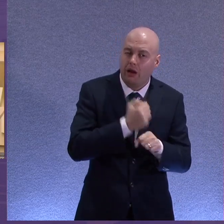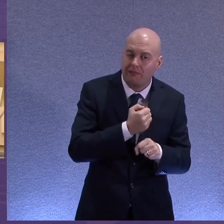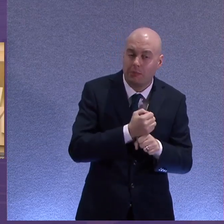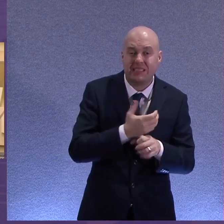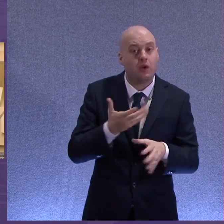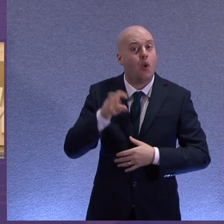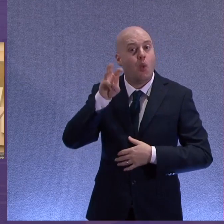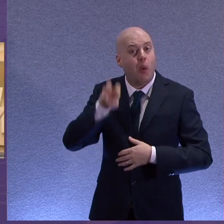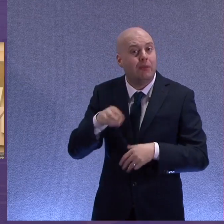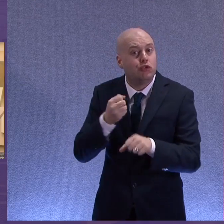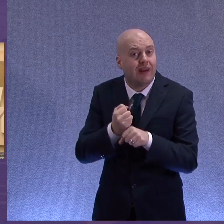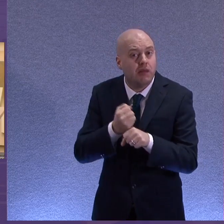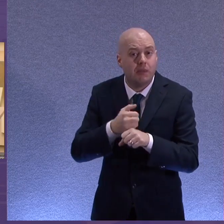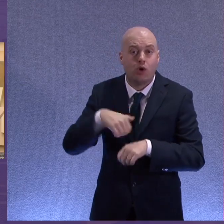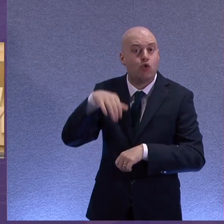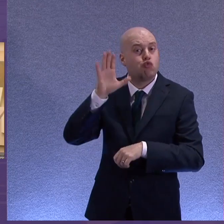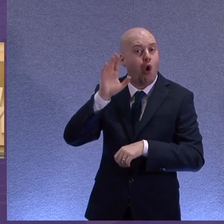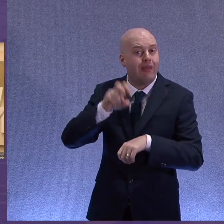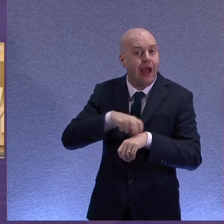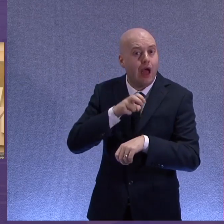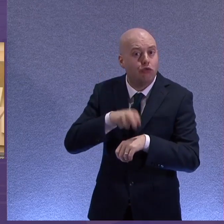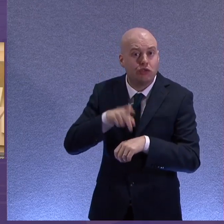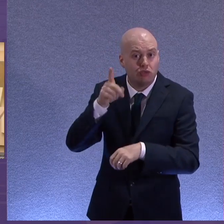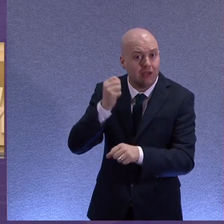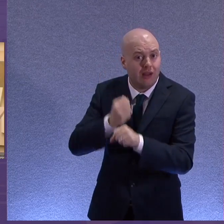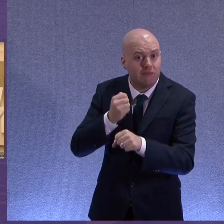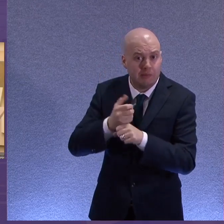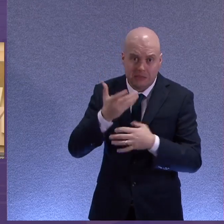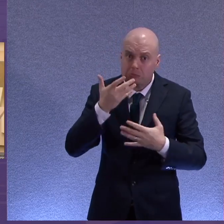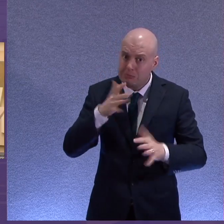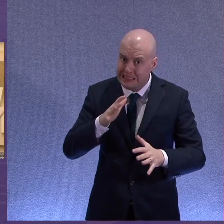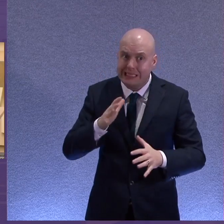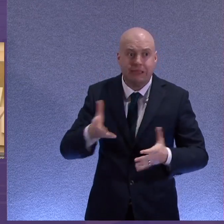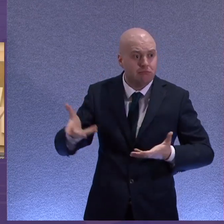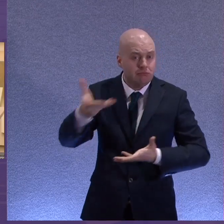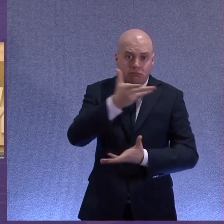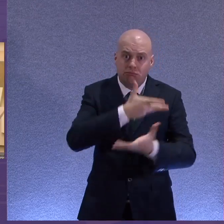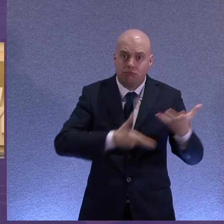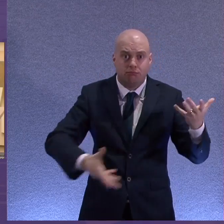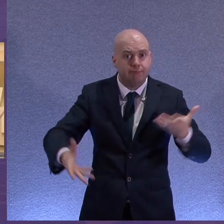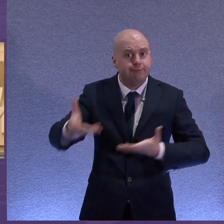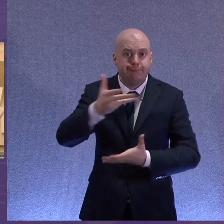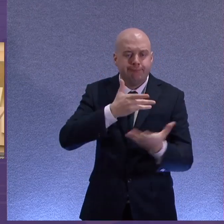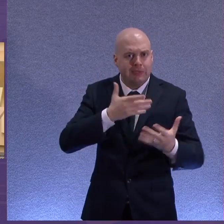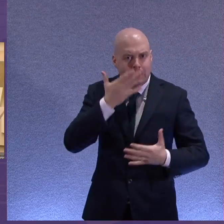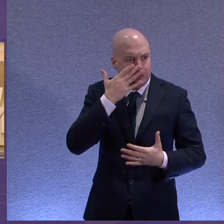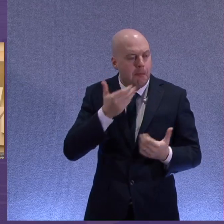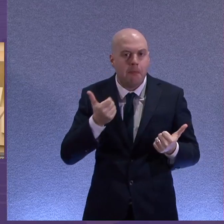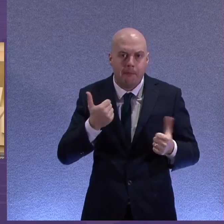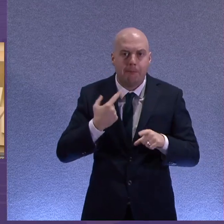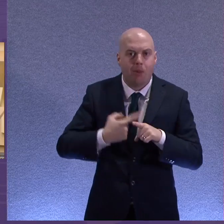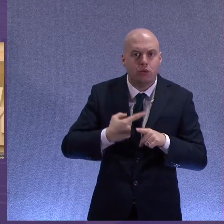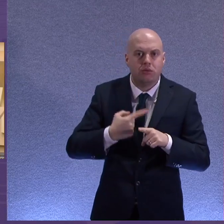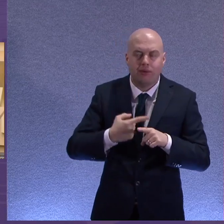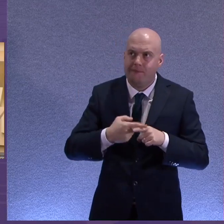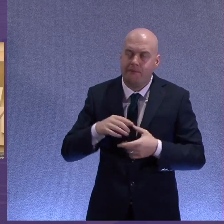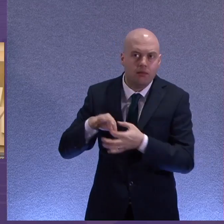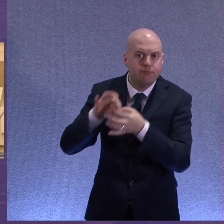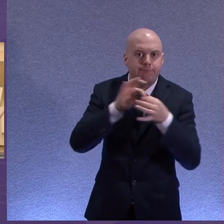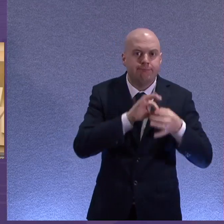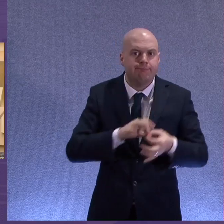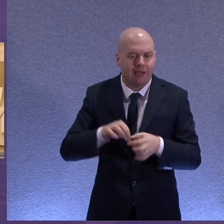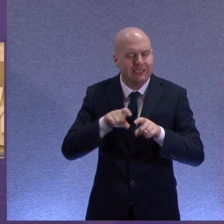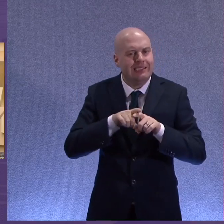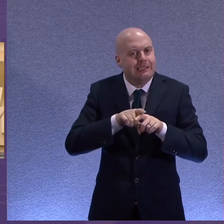governments too. And I think we are being very successful in coordinating both our response and our messaging. The